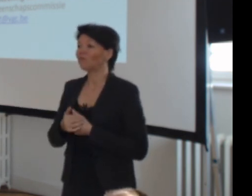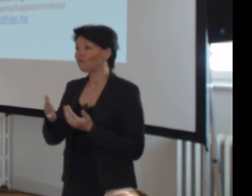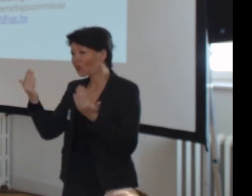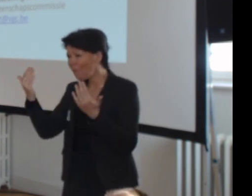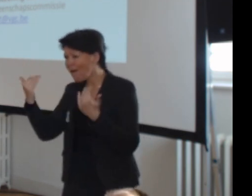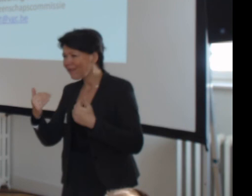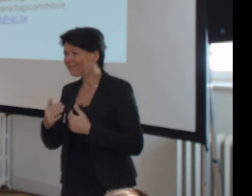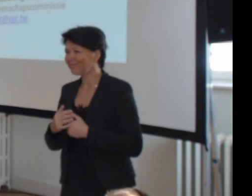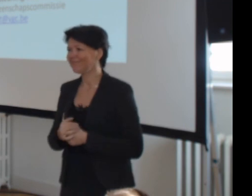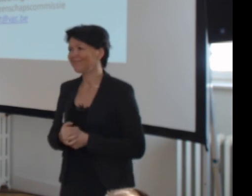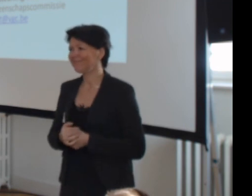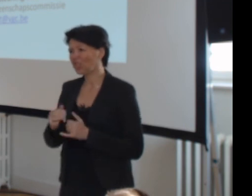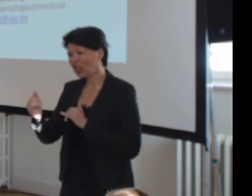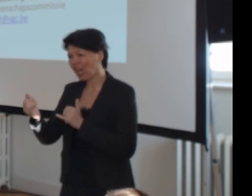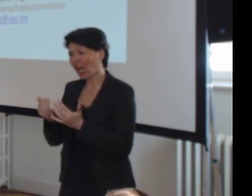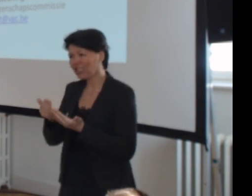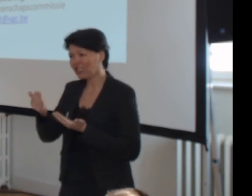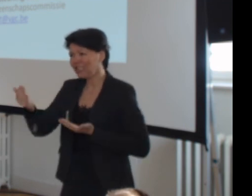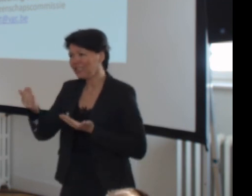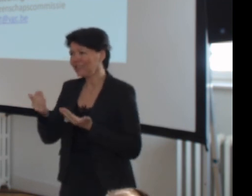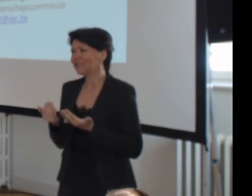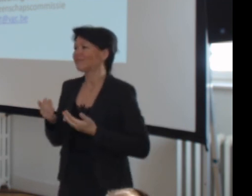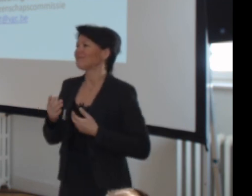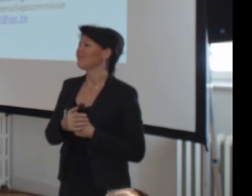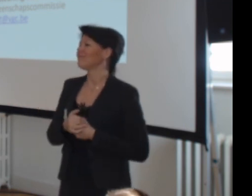No. A little bit of interaction.